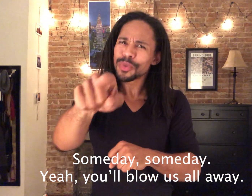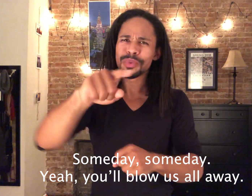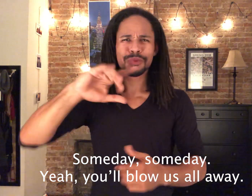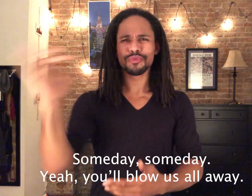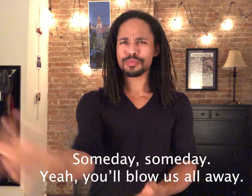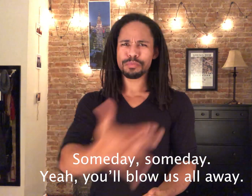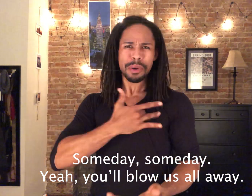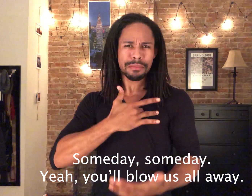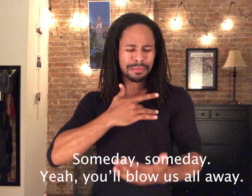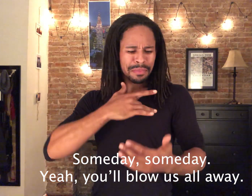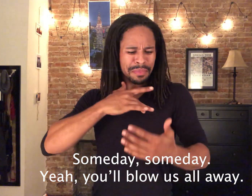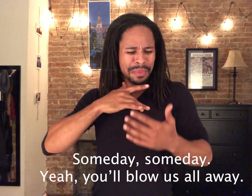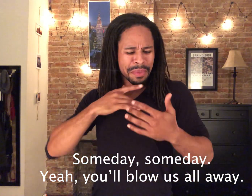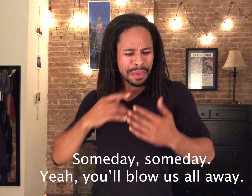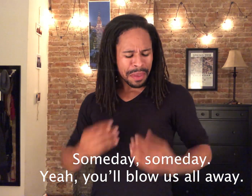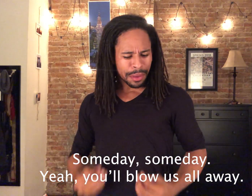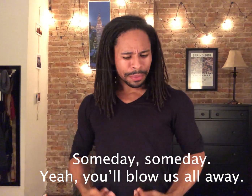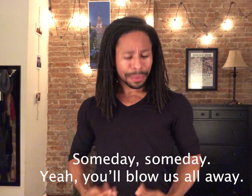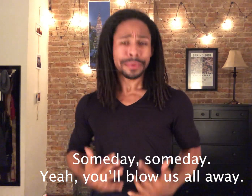Yeah, you'll blow us all away